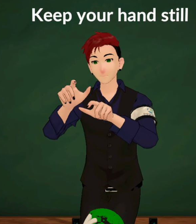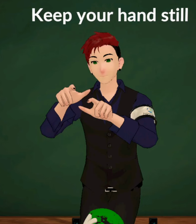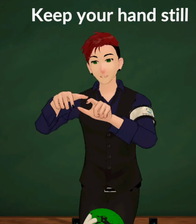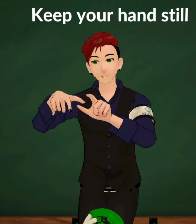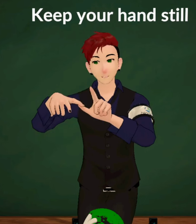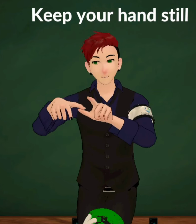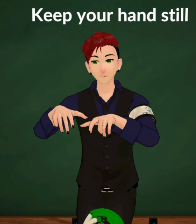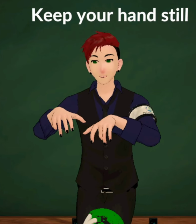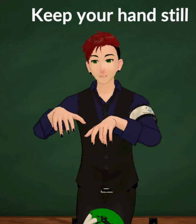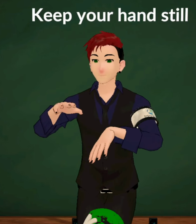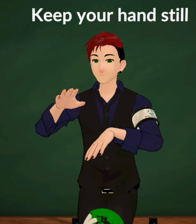Cannon.